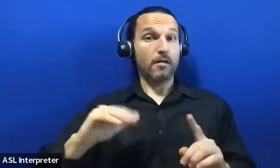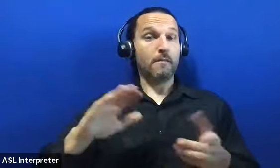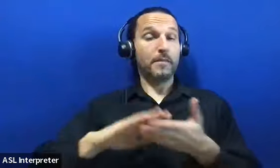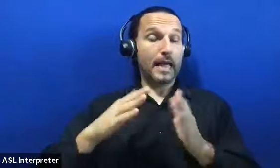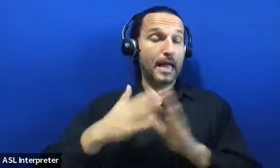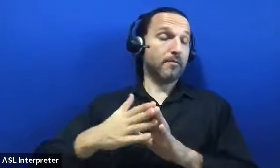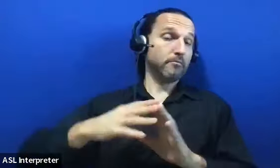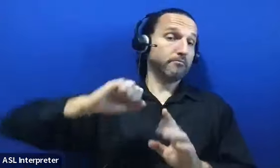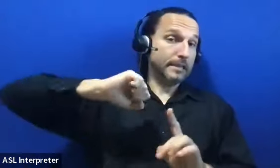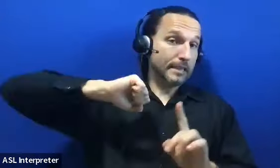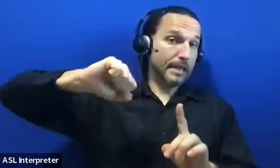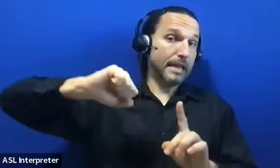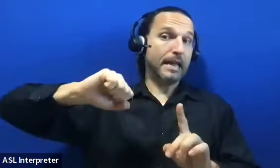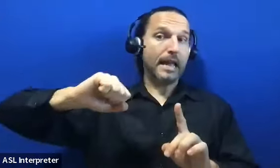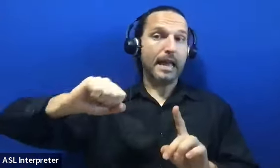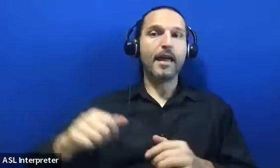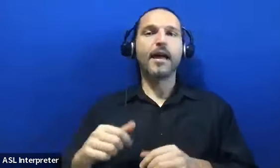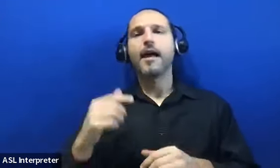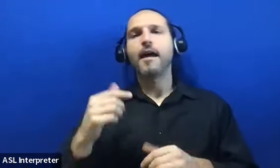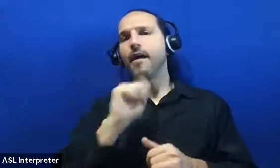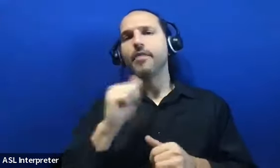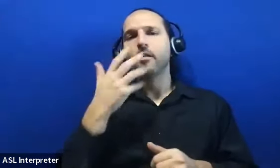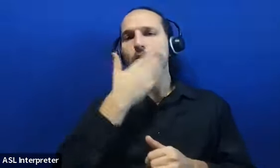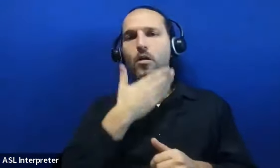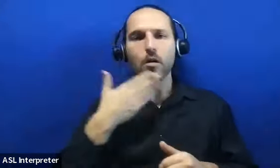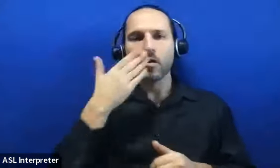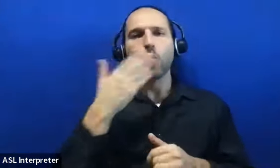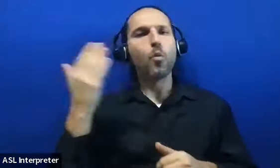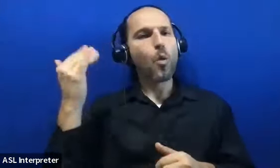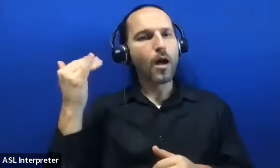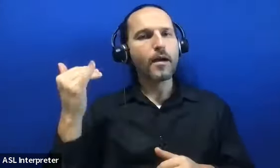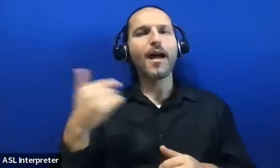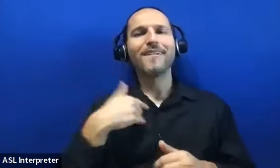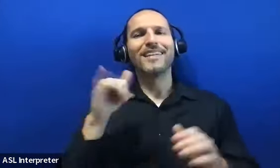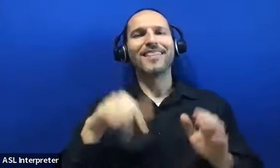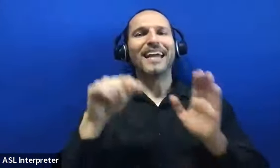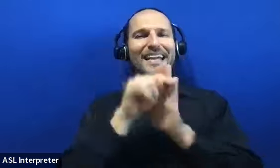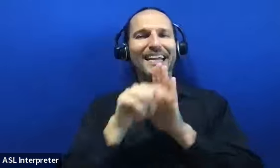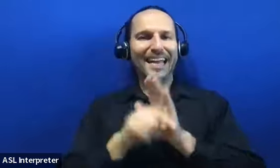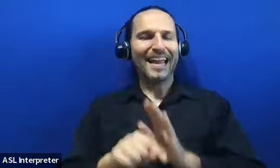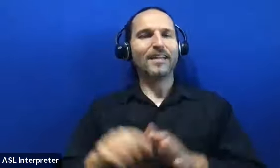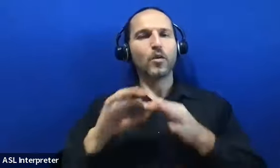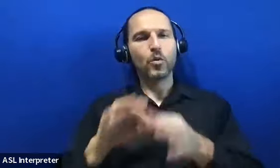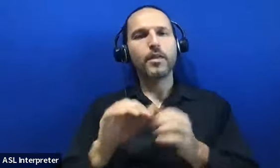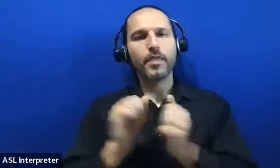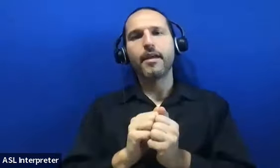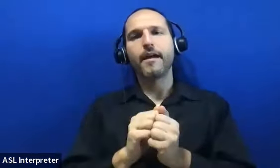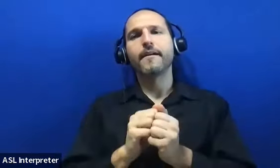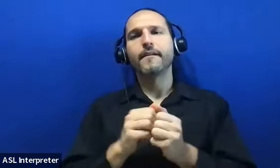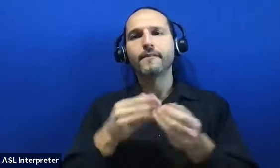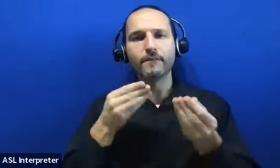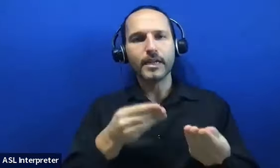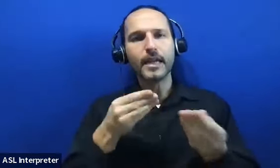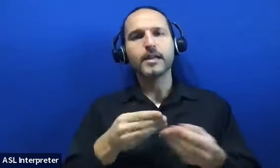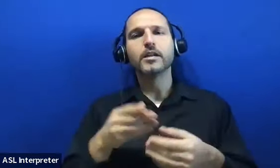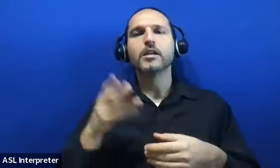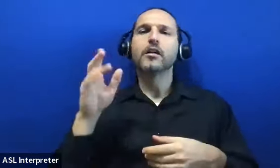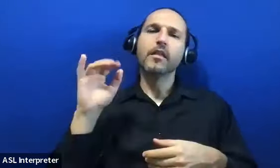defensive, right, to anything in or around their mouth, it's likely because they have negative associations with feeding. It could be that it